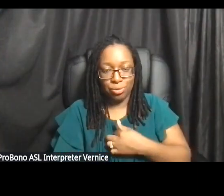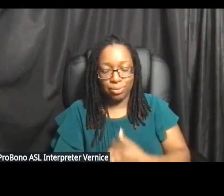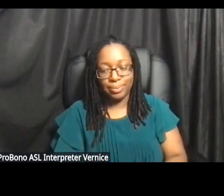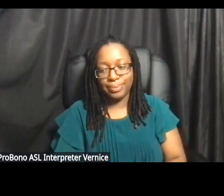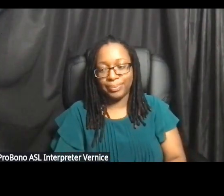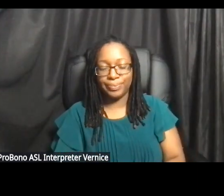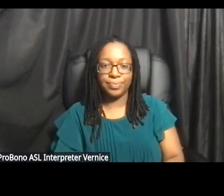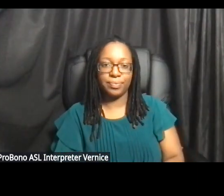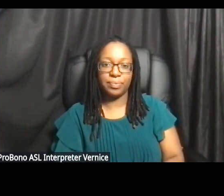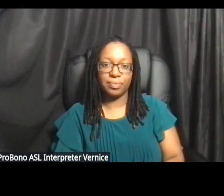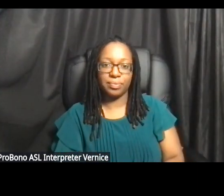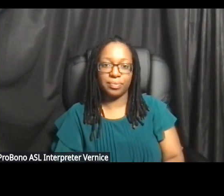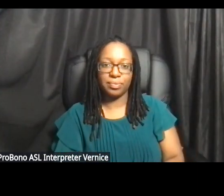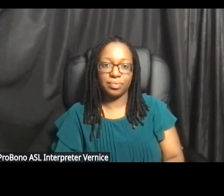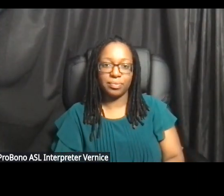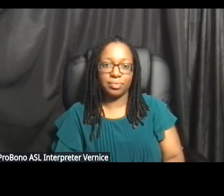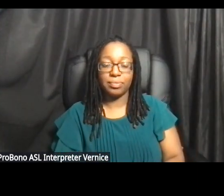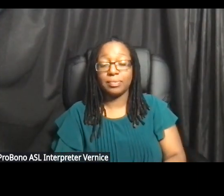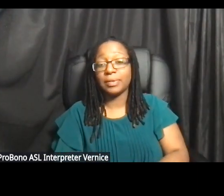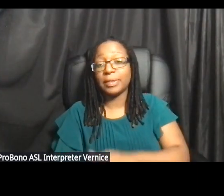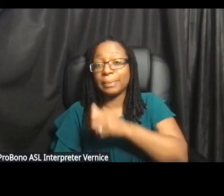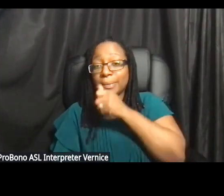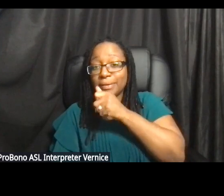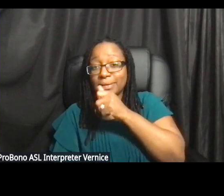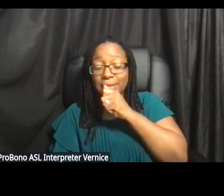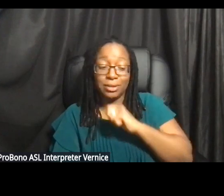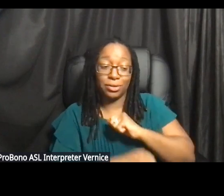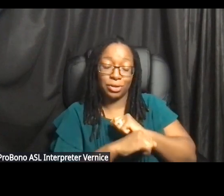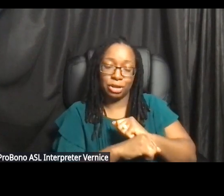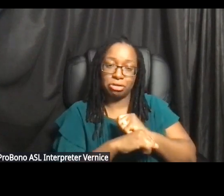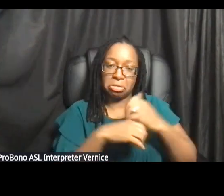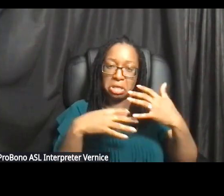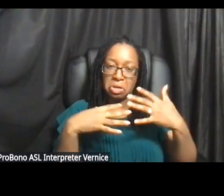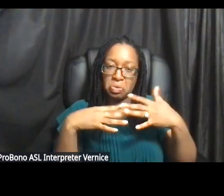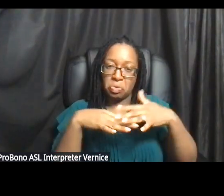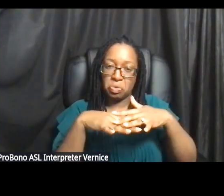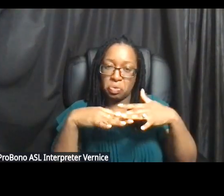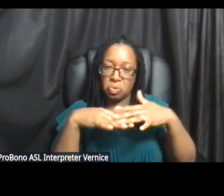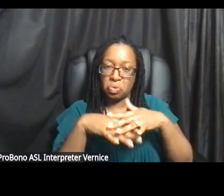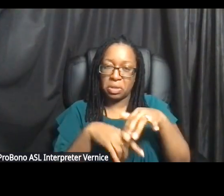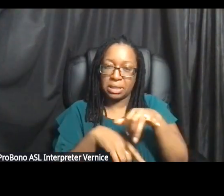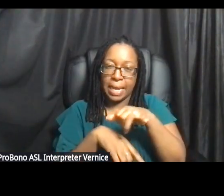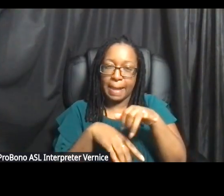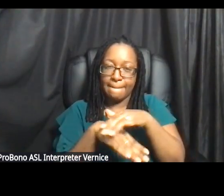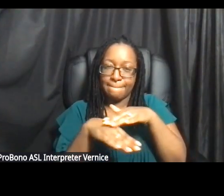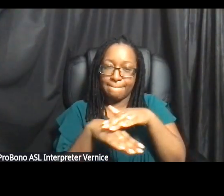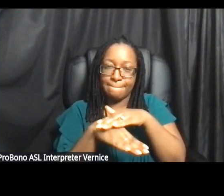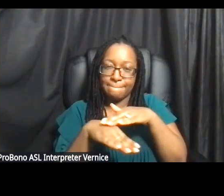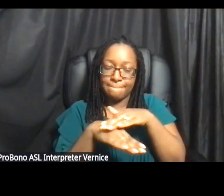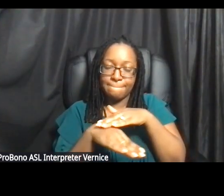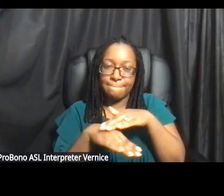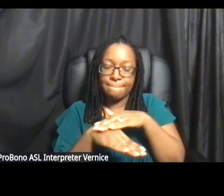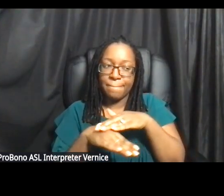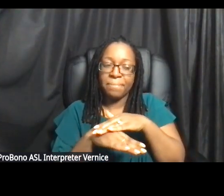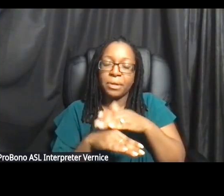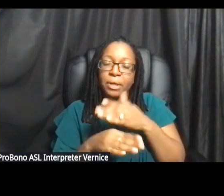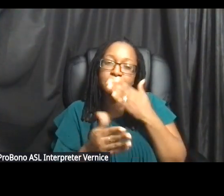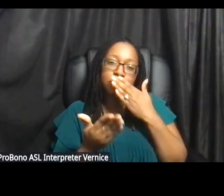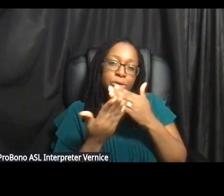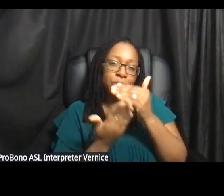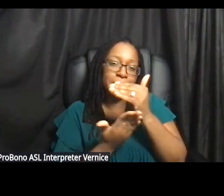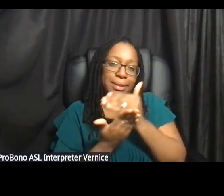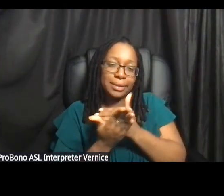There is overlap between privacy and security, and I think there are some good lessons to be learned from